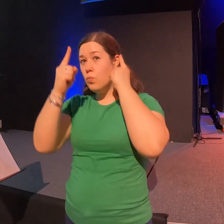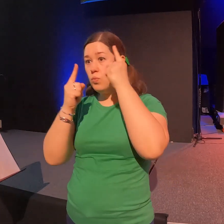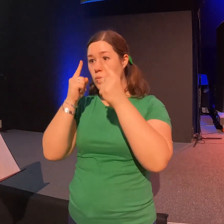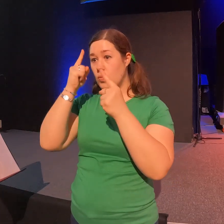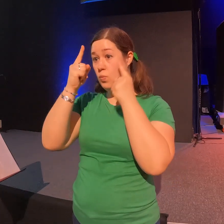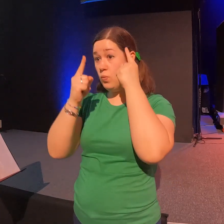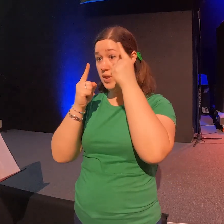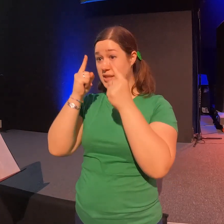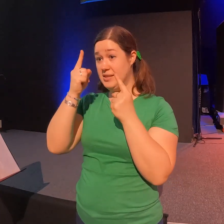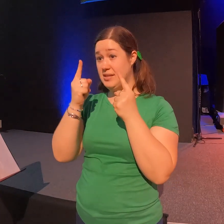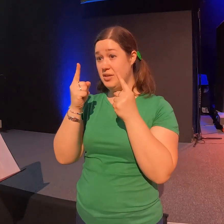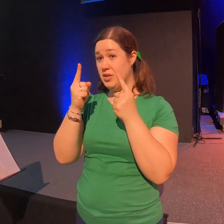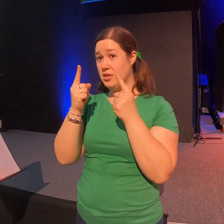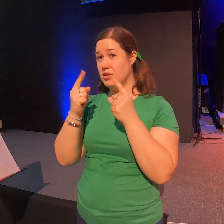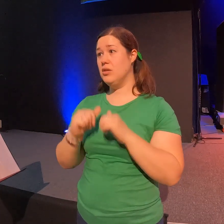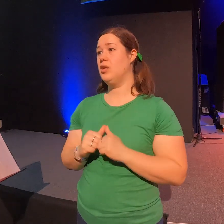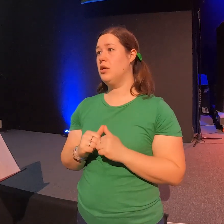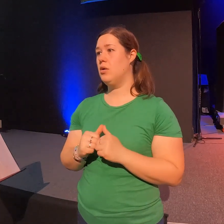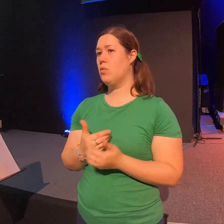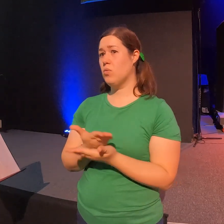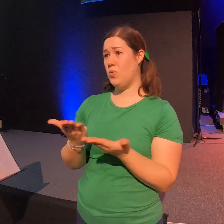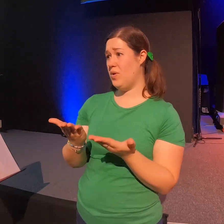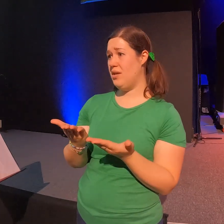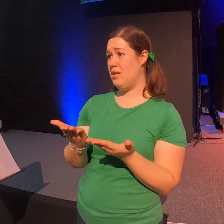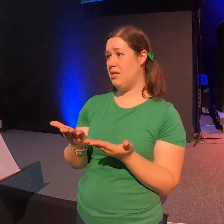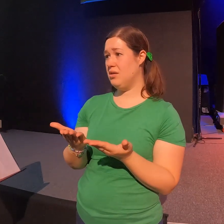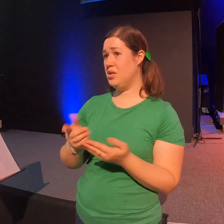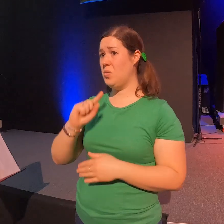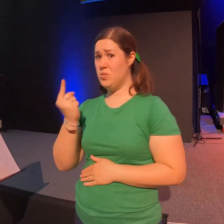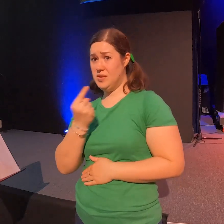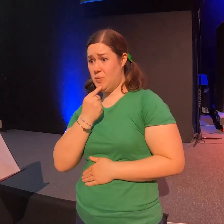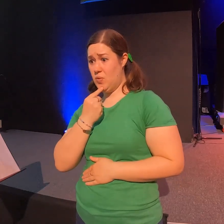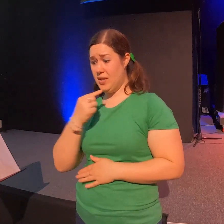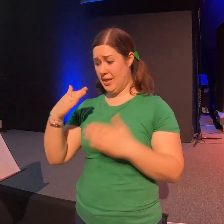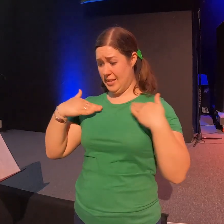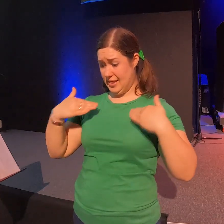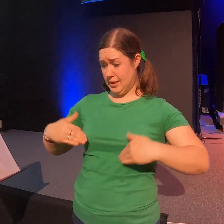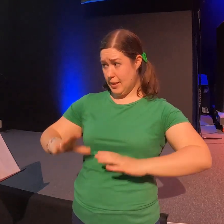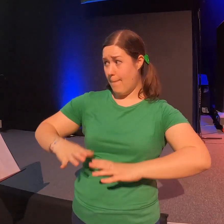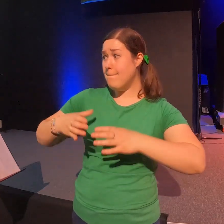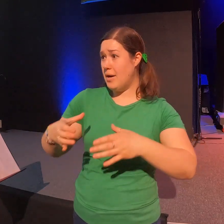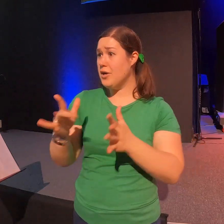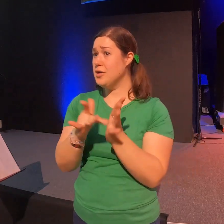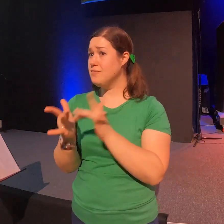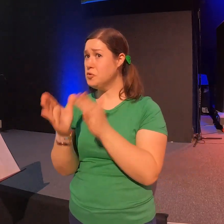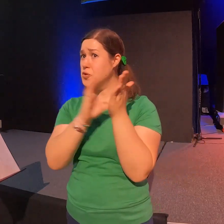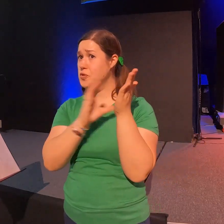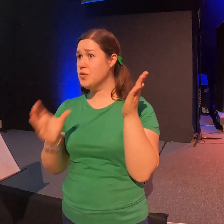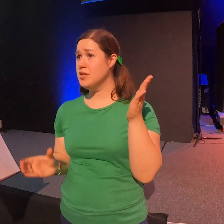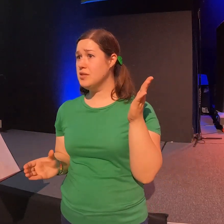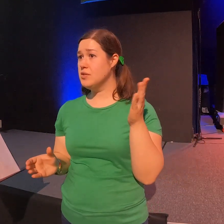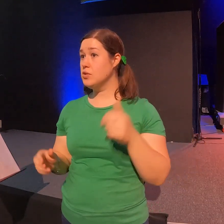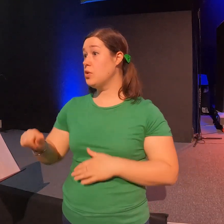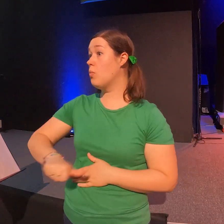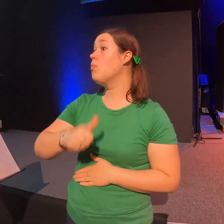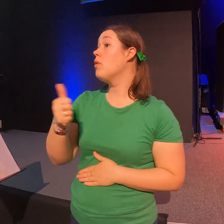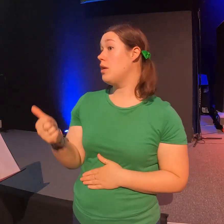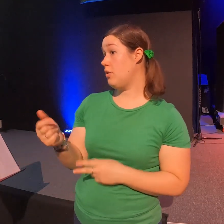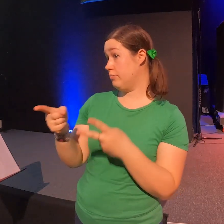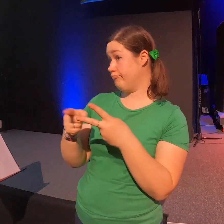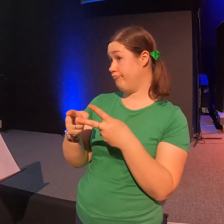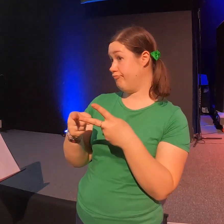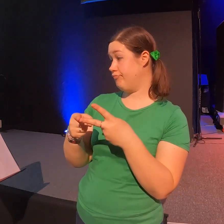letting down the body of Jesus Christ? So here's another one. Here we go. It's